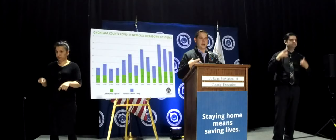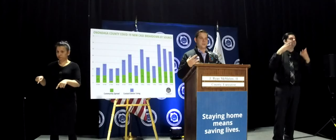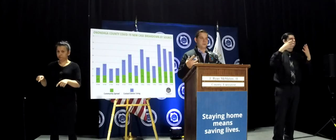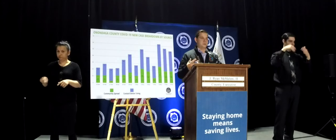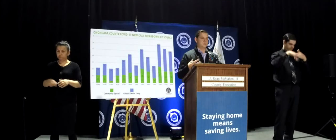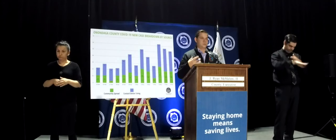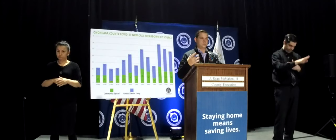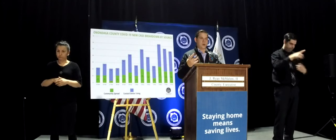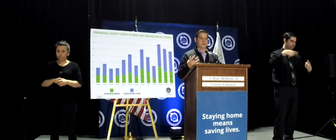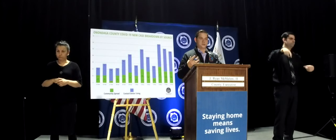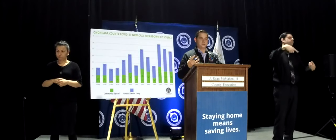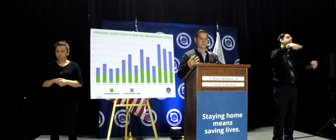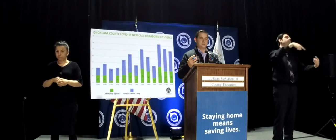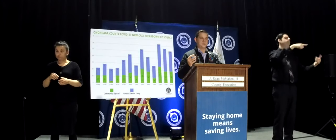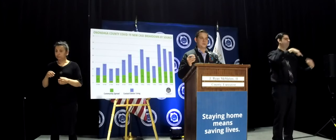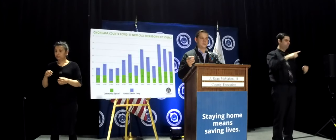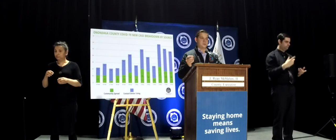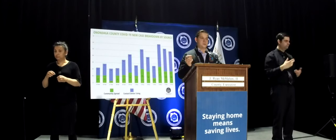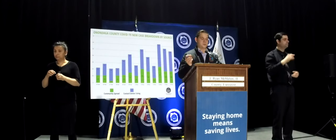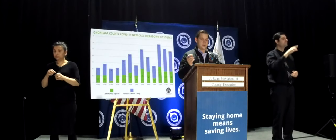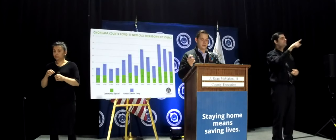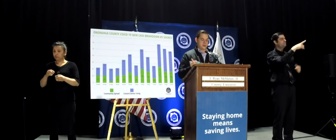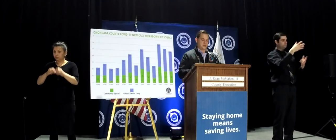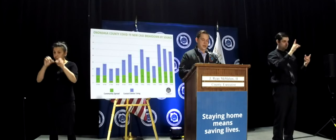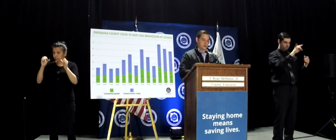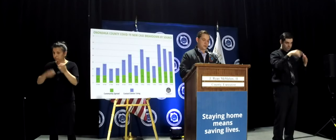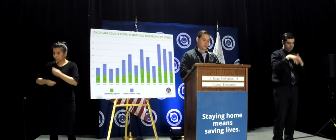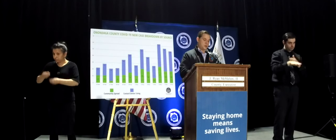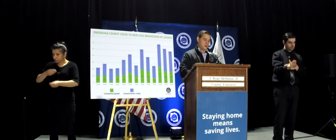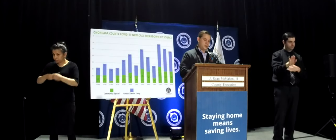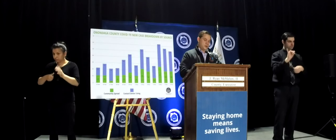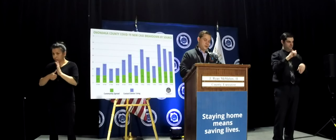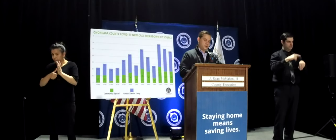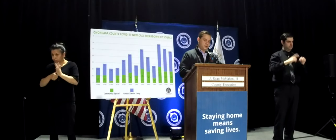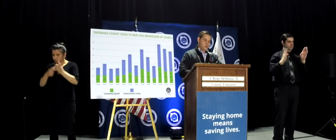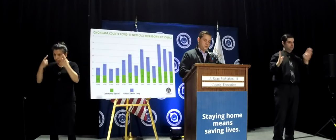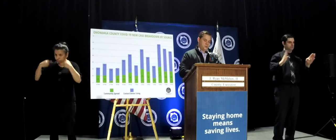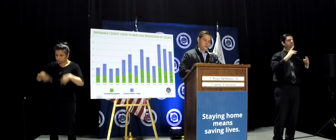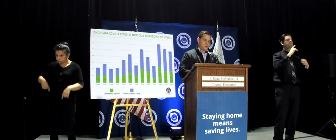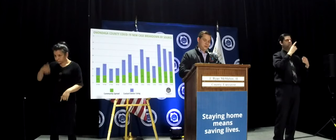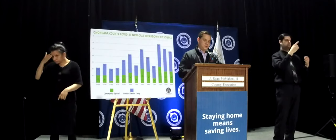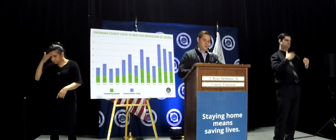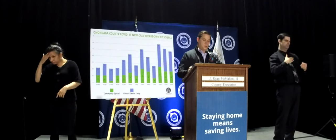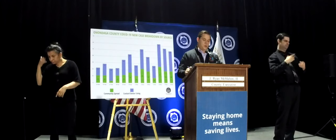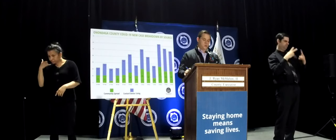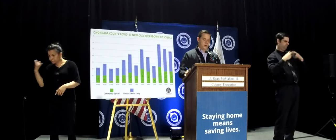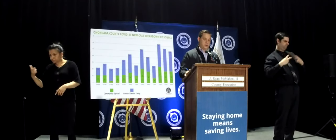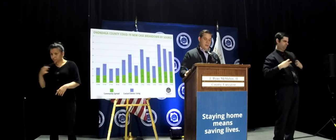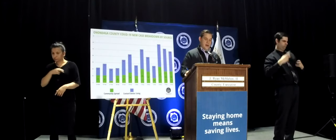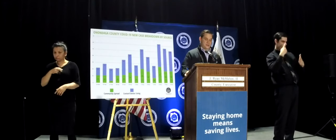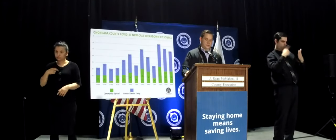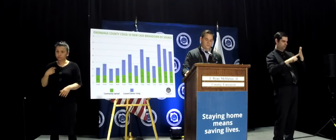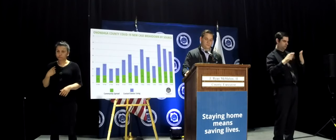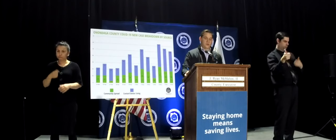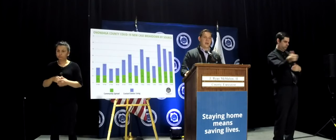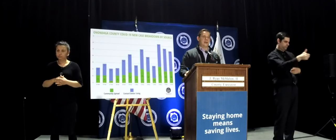building shopping. Watch your symptoms. If you have symptoms, contact your doctor. Here's the good news. The individual was wearing a mask at each and